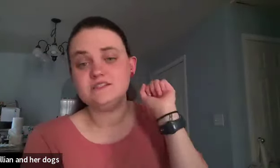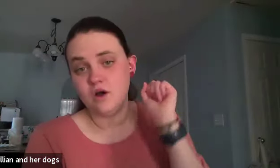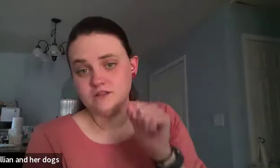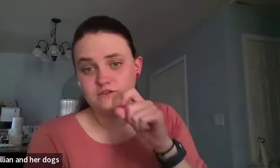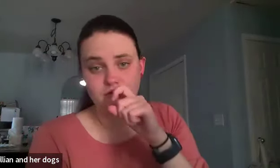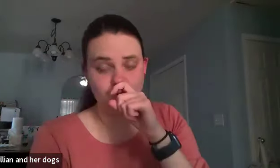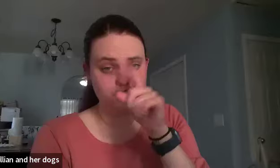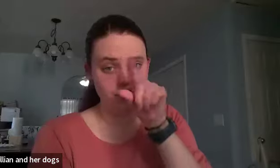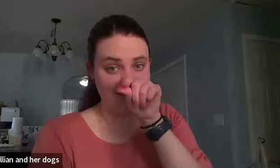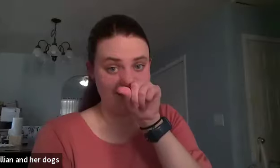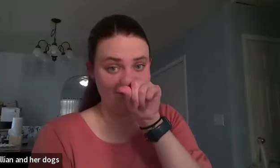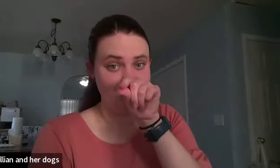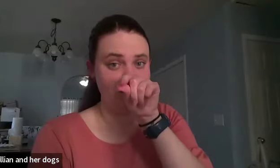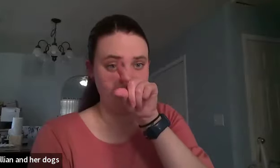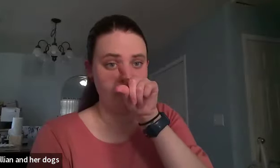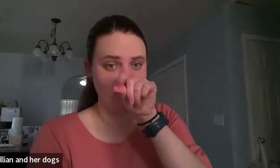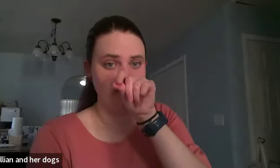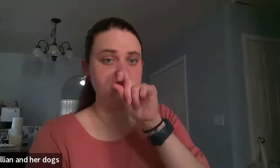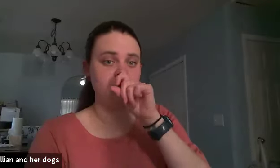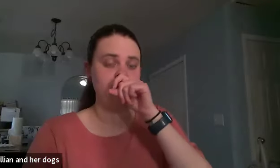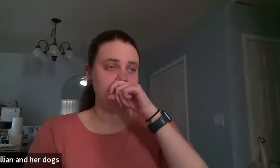This is also for chicken as well. So